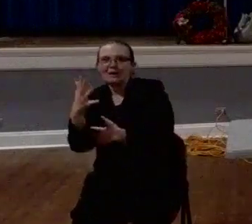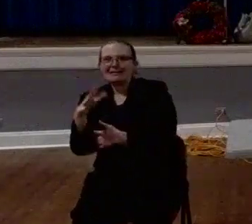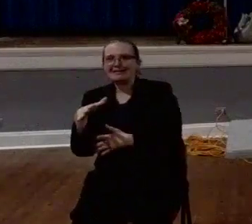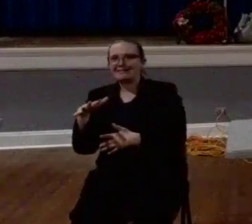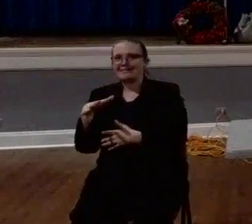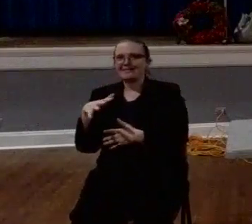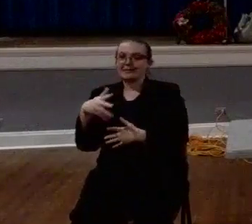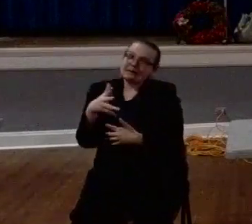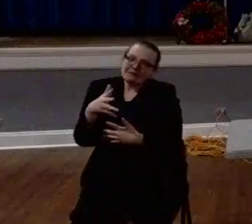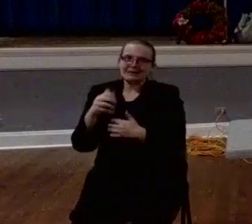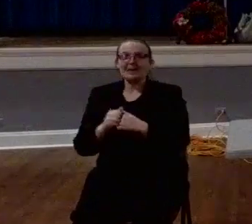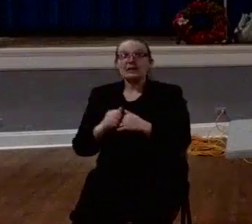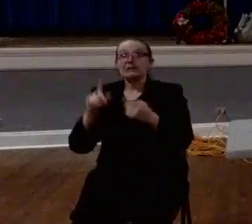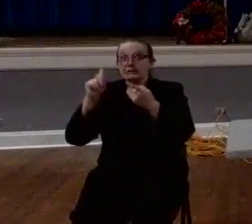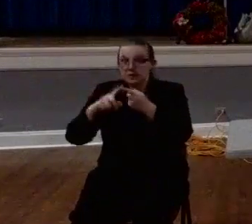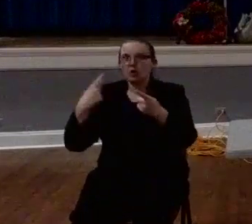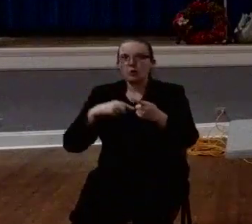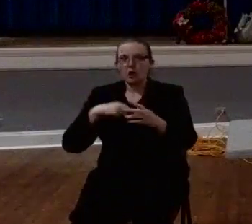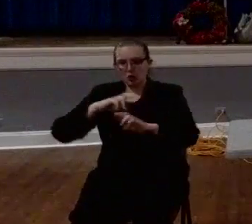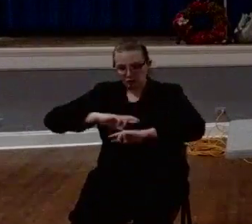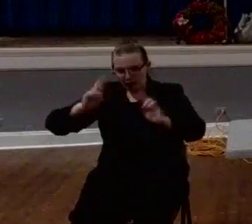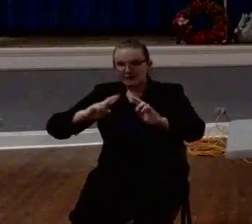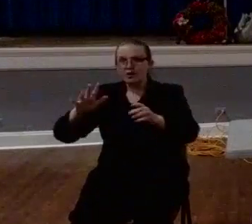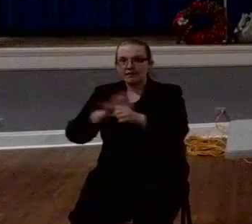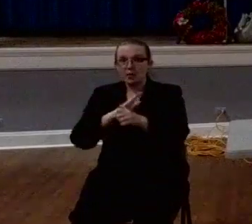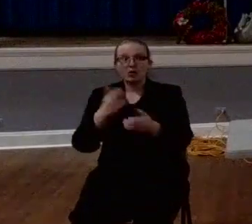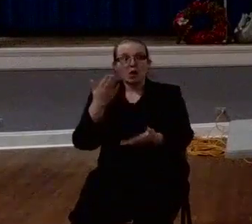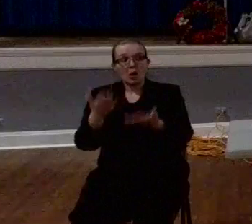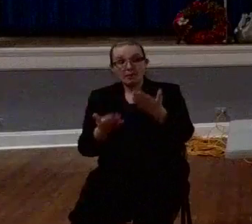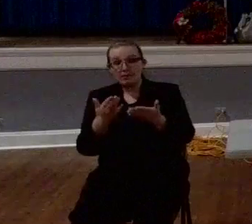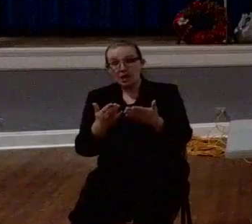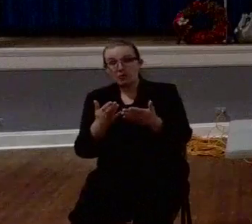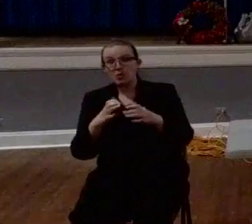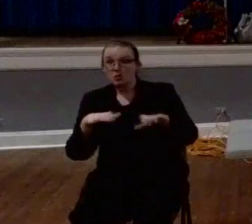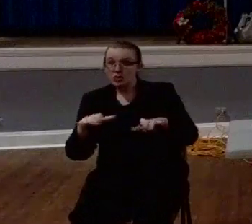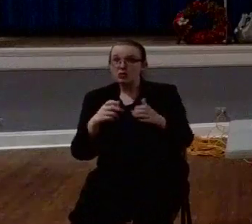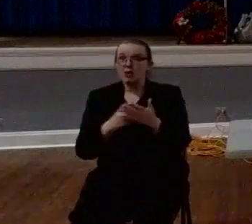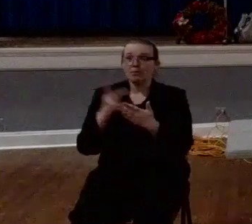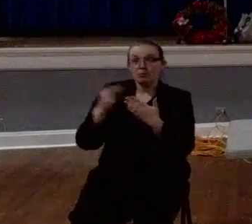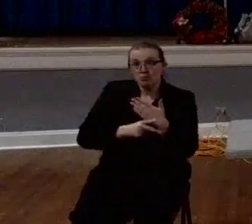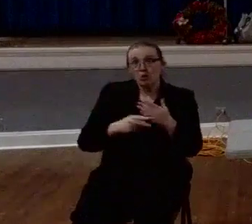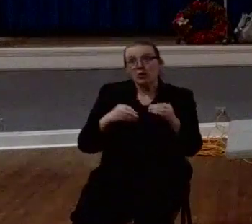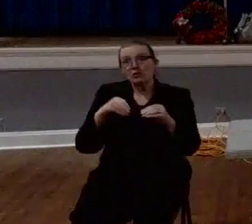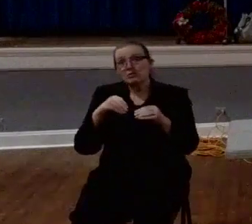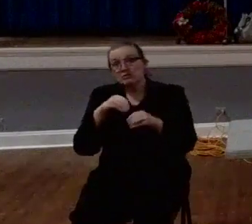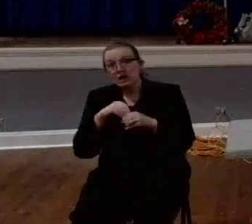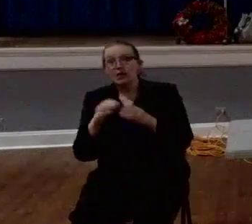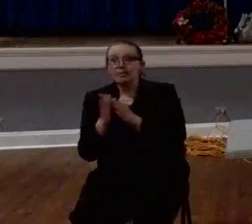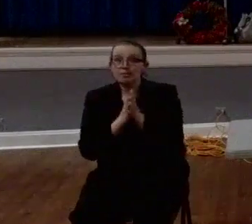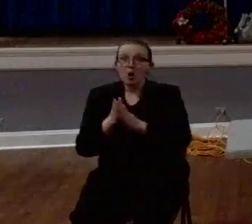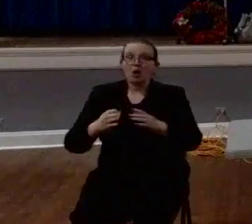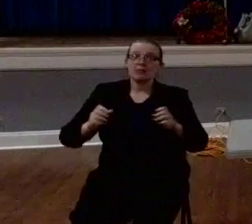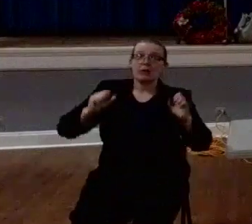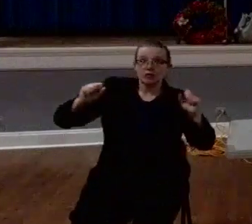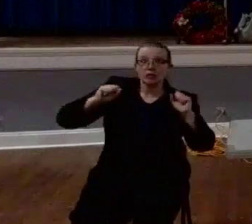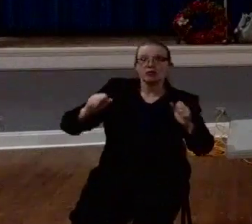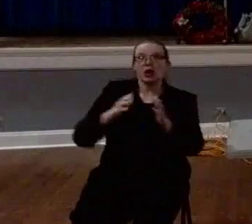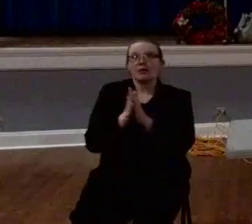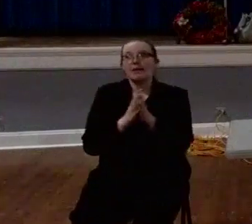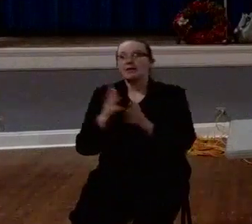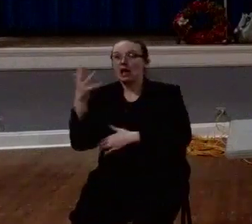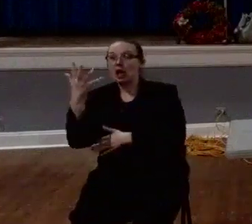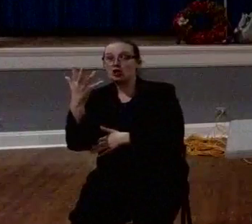that long-term development vision. Do maybe programming in the park, maybe some fitness in the park. We can hold a tree adoption.